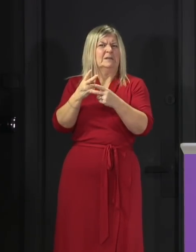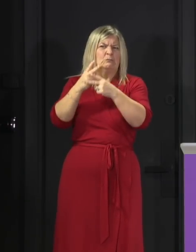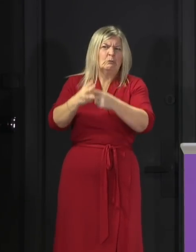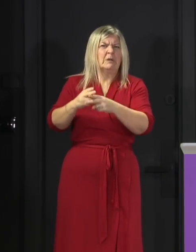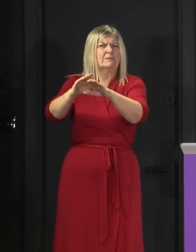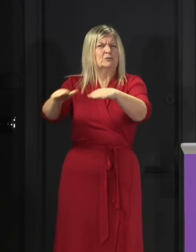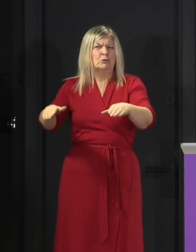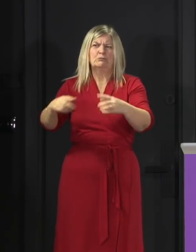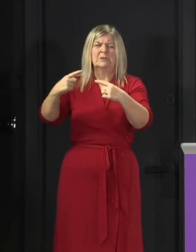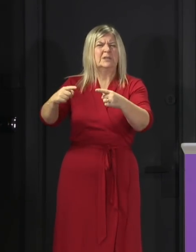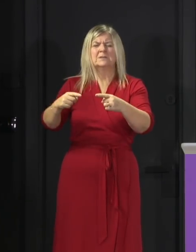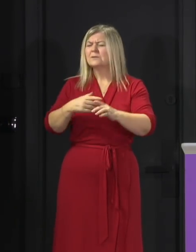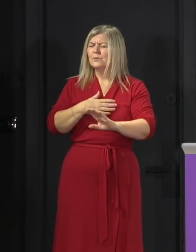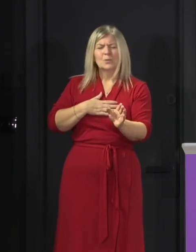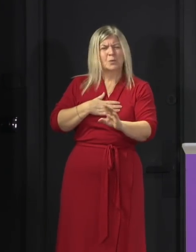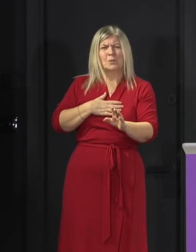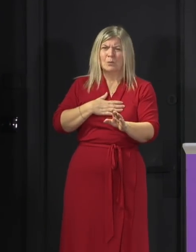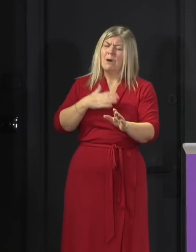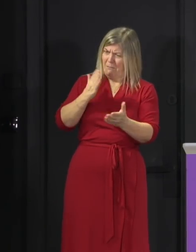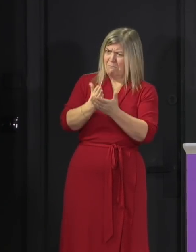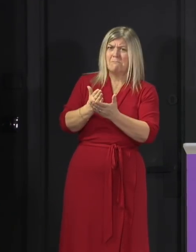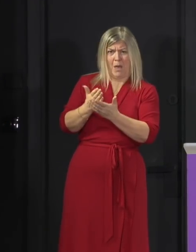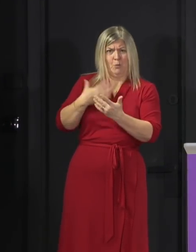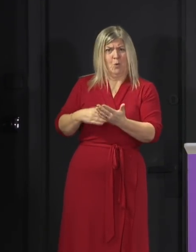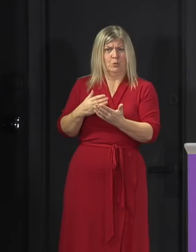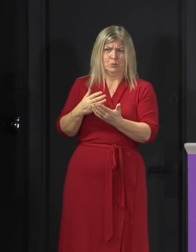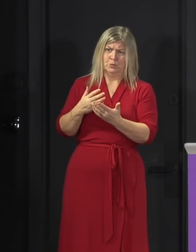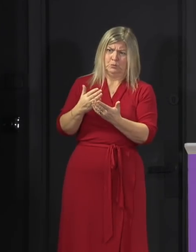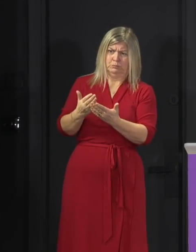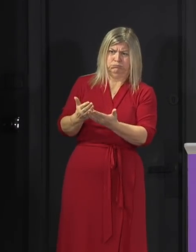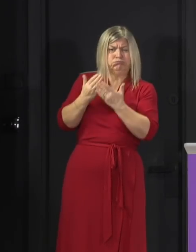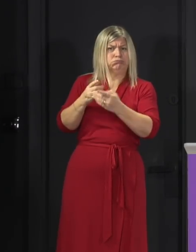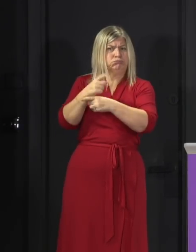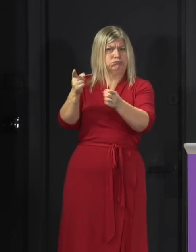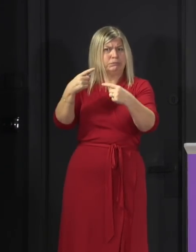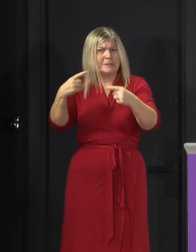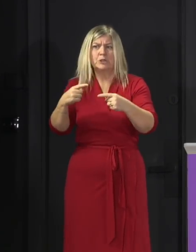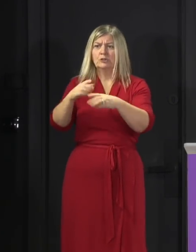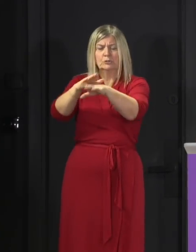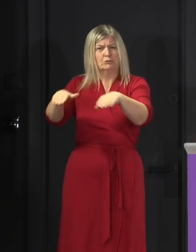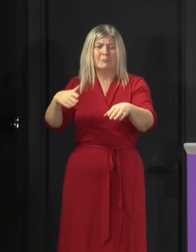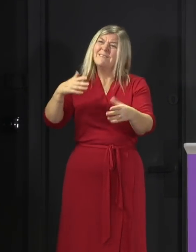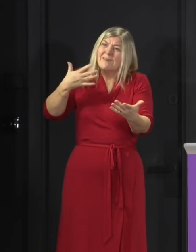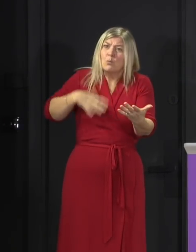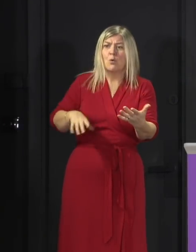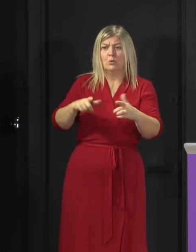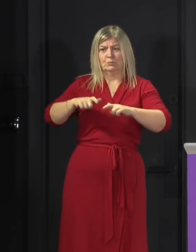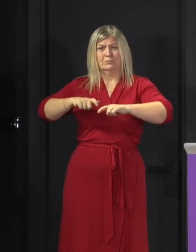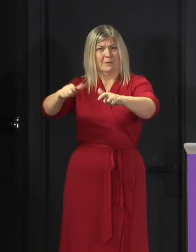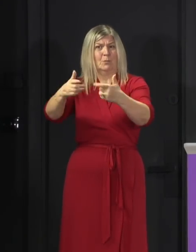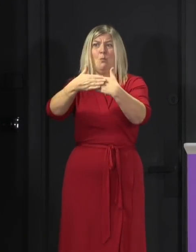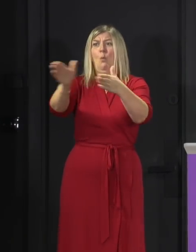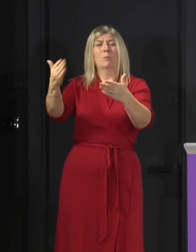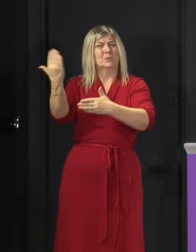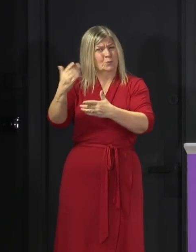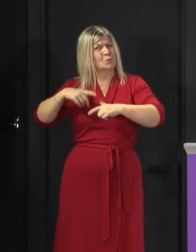do, I do think we should try to keep young people in school, and that's what we've been very clear about, and that has implications for the rest